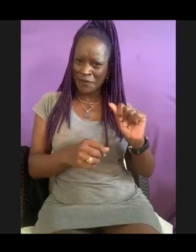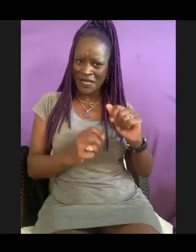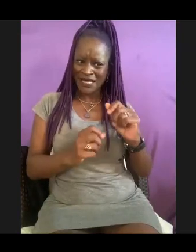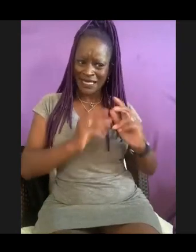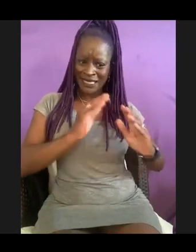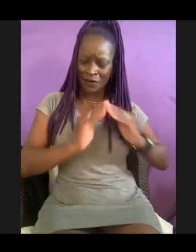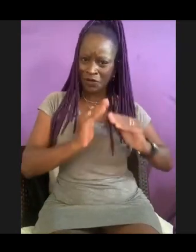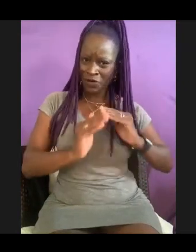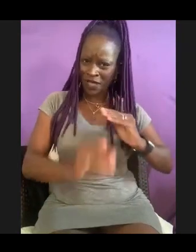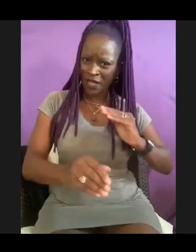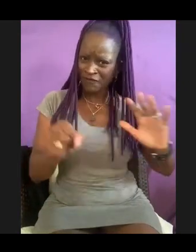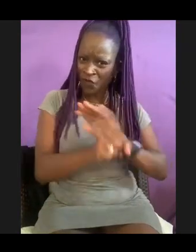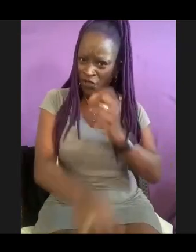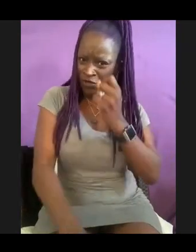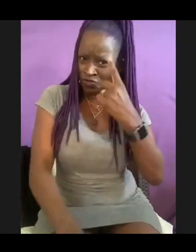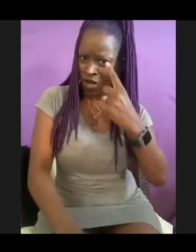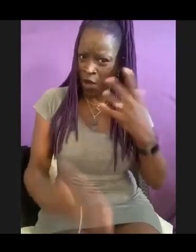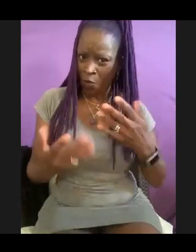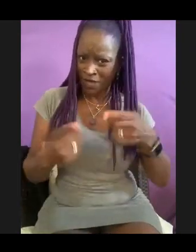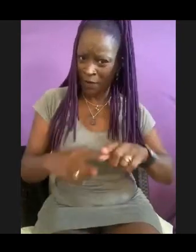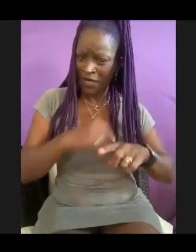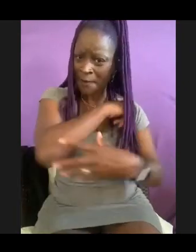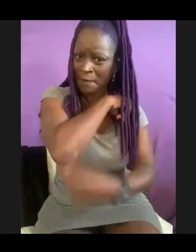is happening in poor communities?